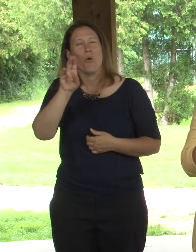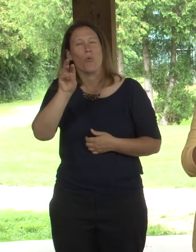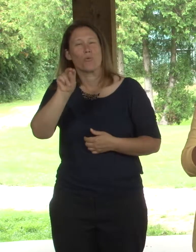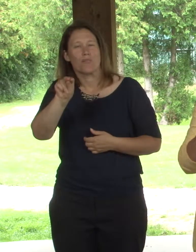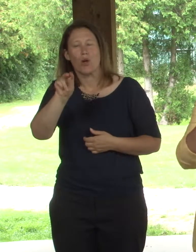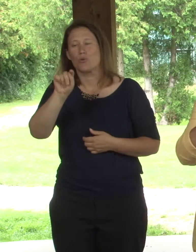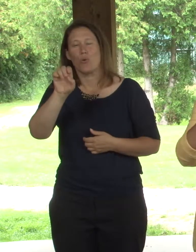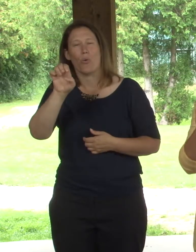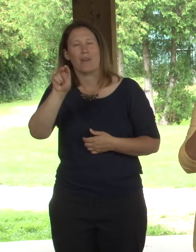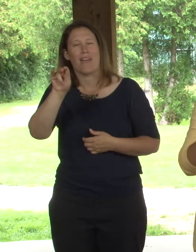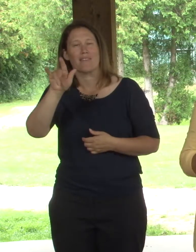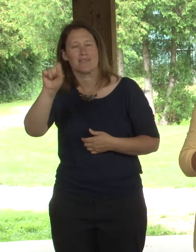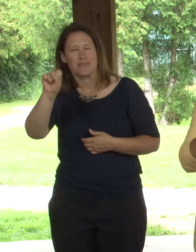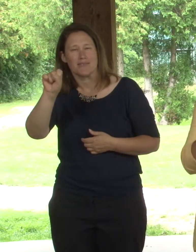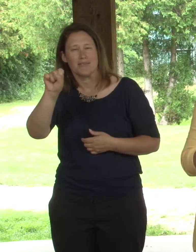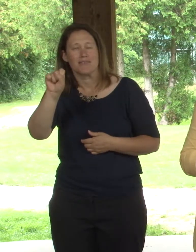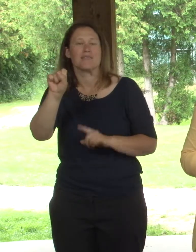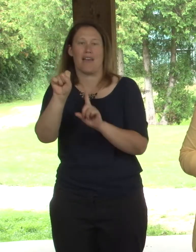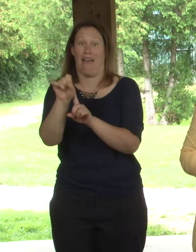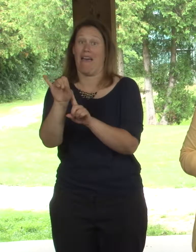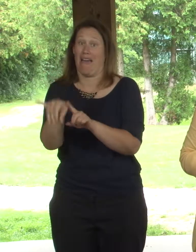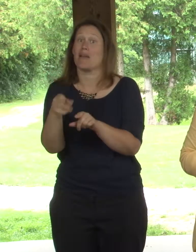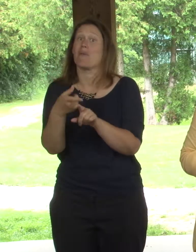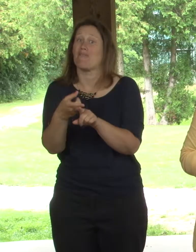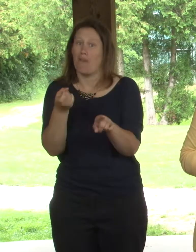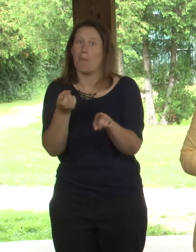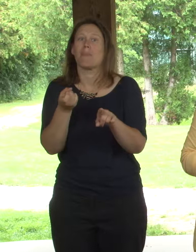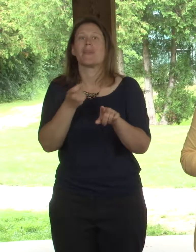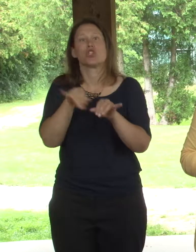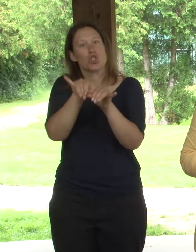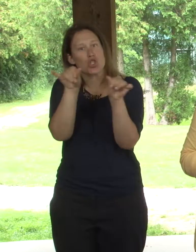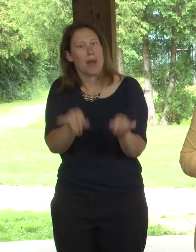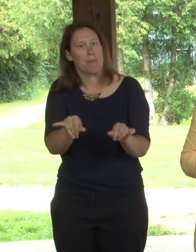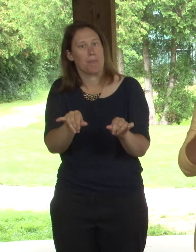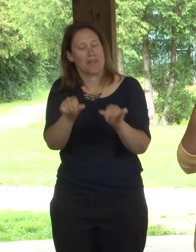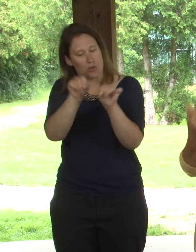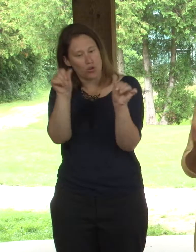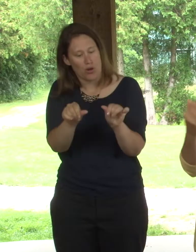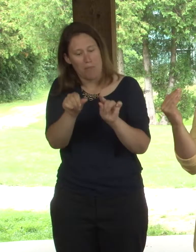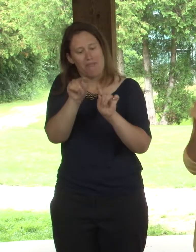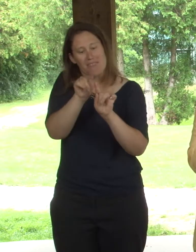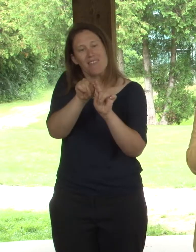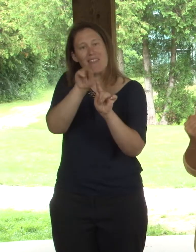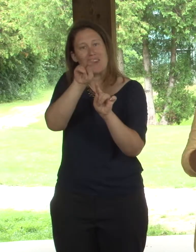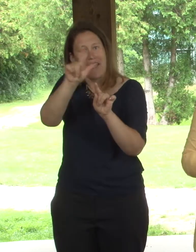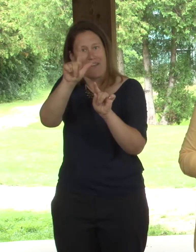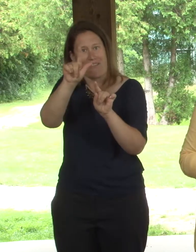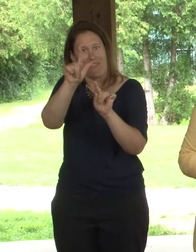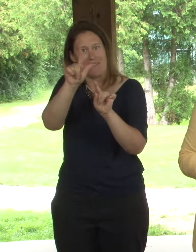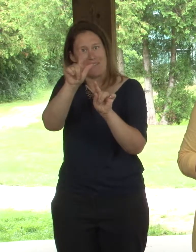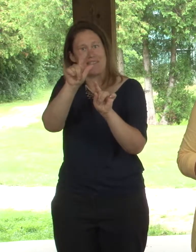to a couple of things, and one of them could be actual shaping of the toenail. So it's important that we cut our